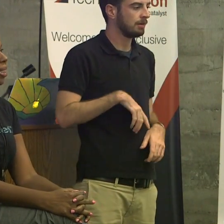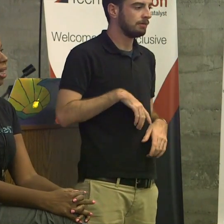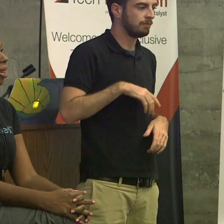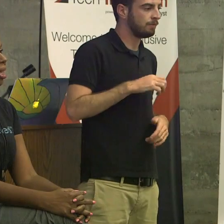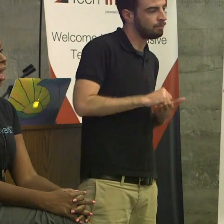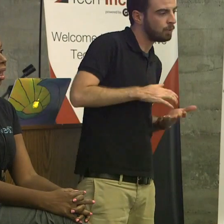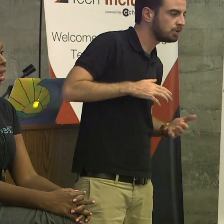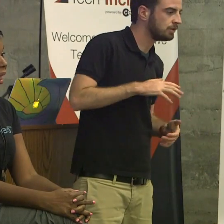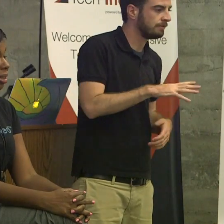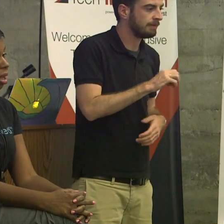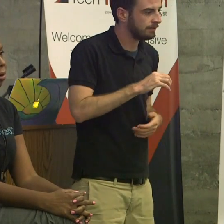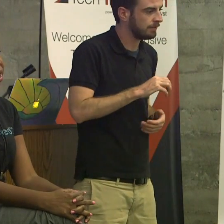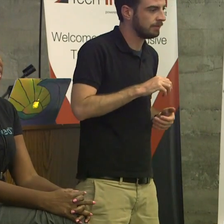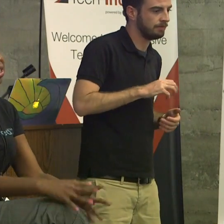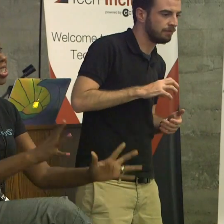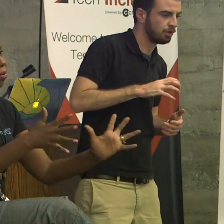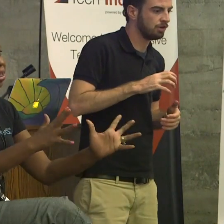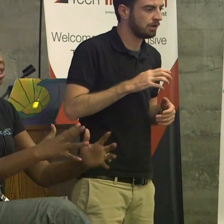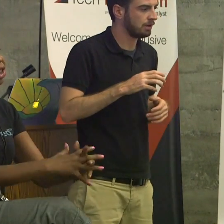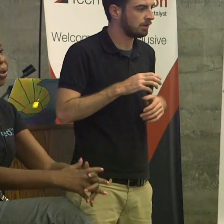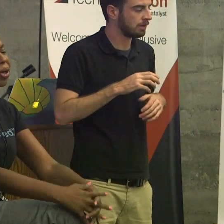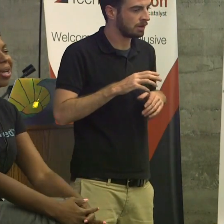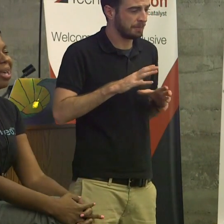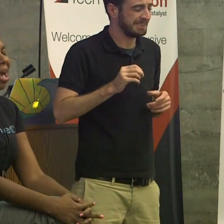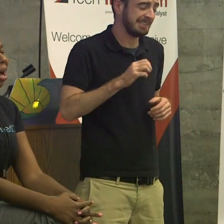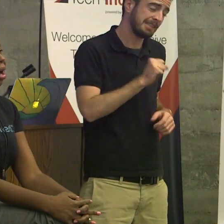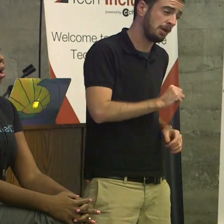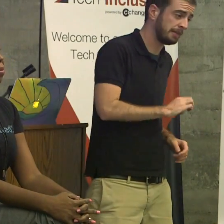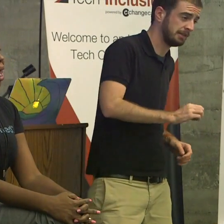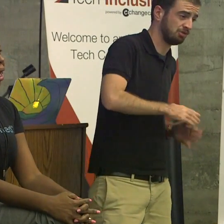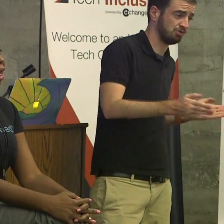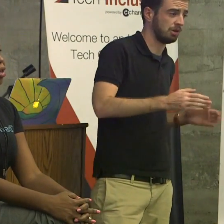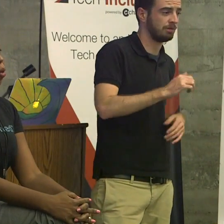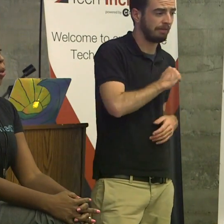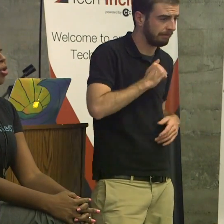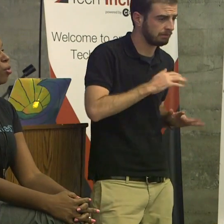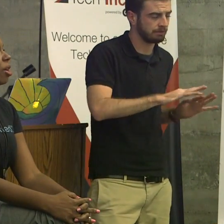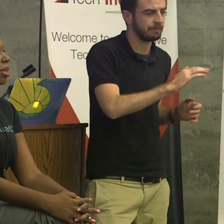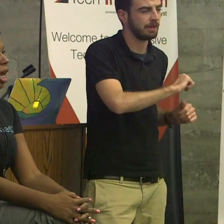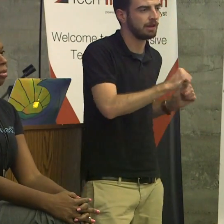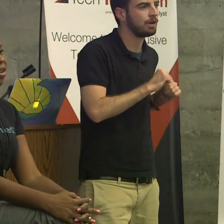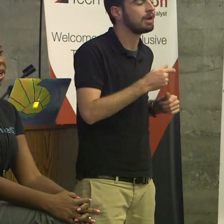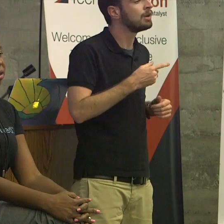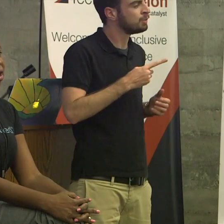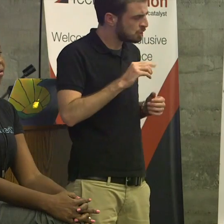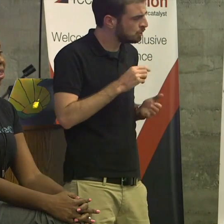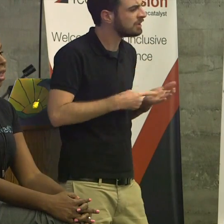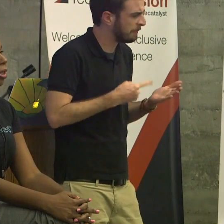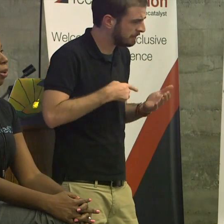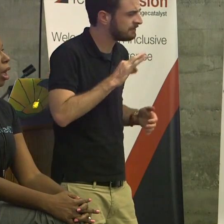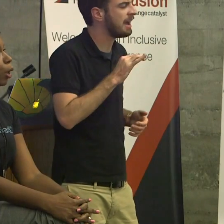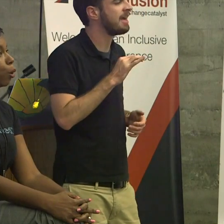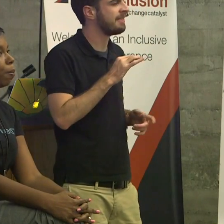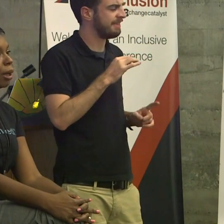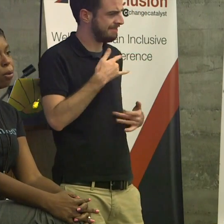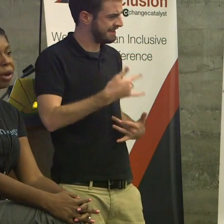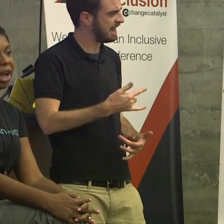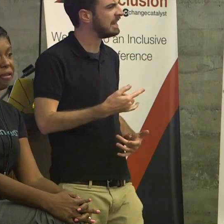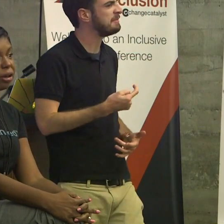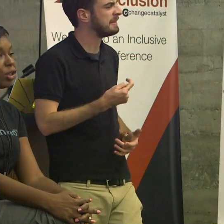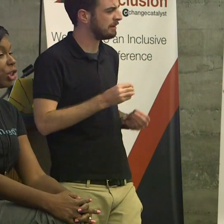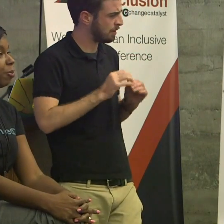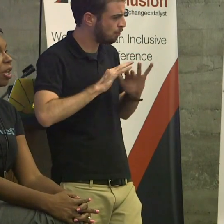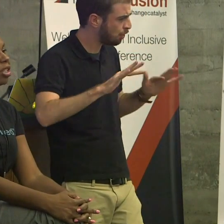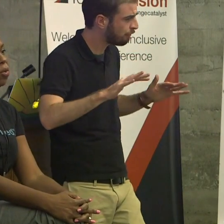100 companies in the Atlanta area, just Southeast in general. And we do sometimes find ourselves, they tend to be a little bit